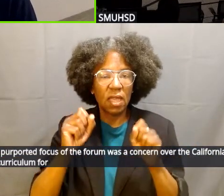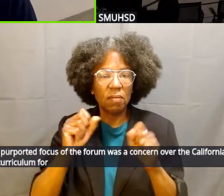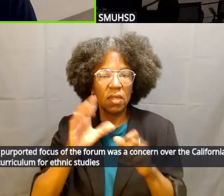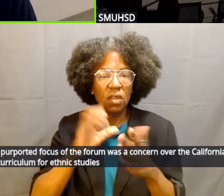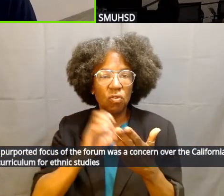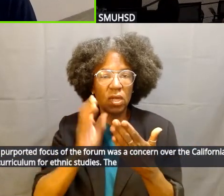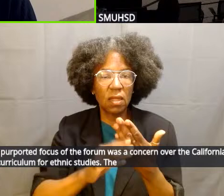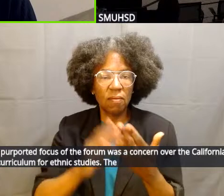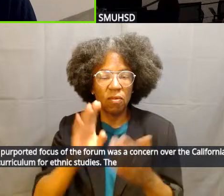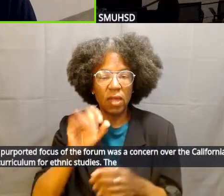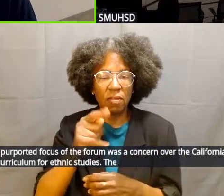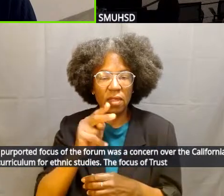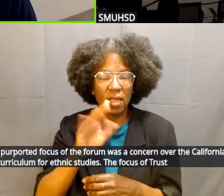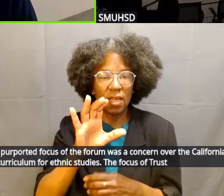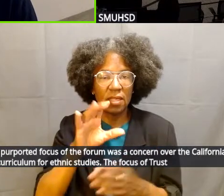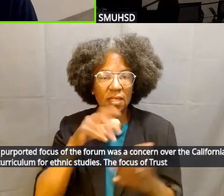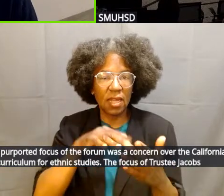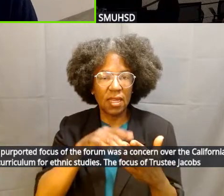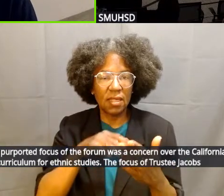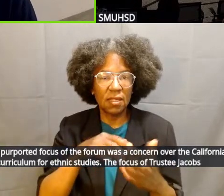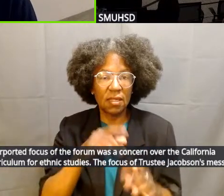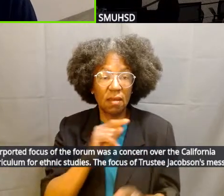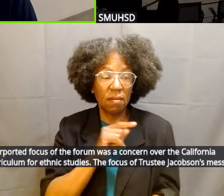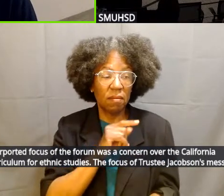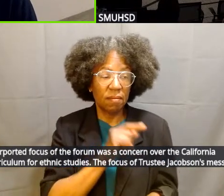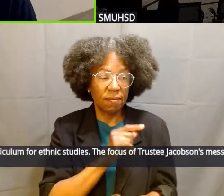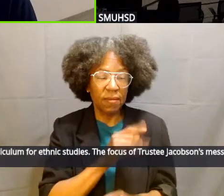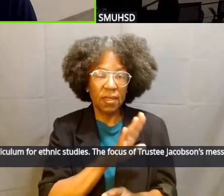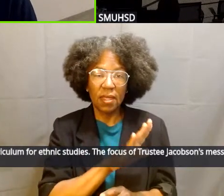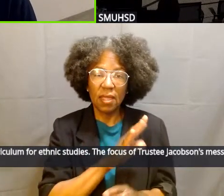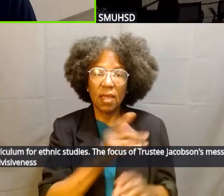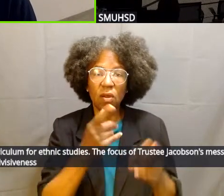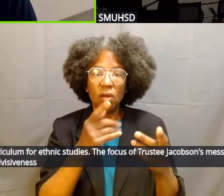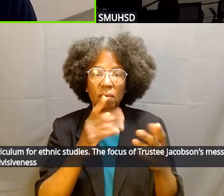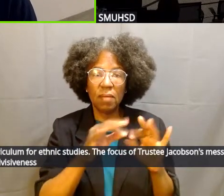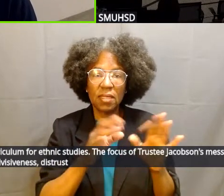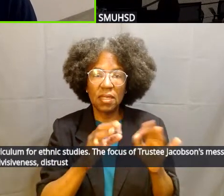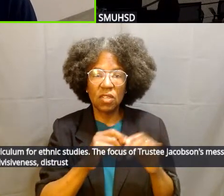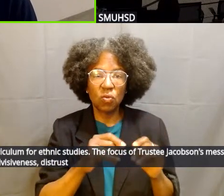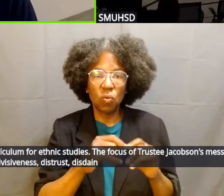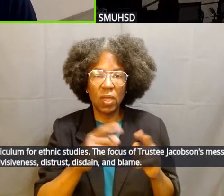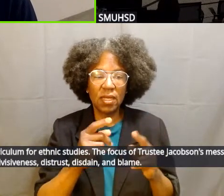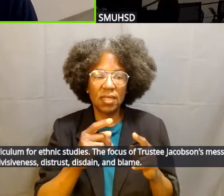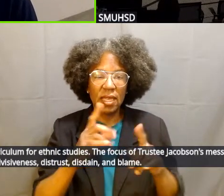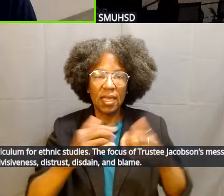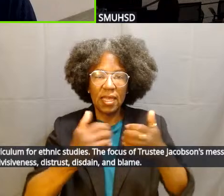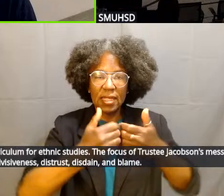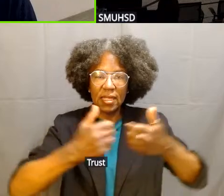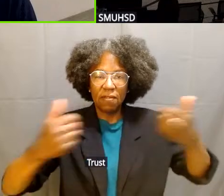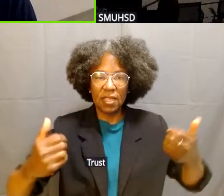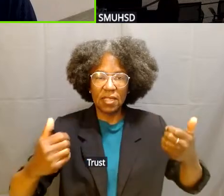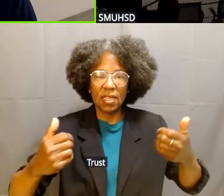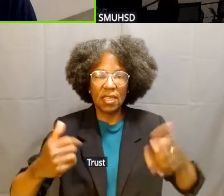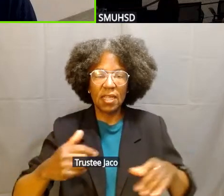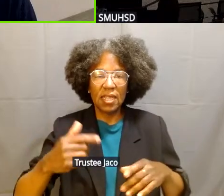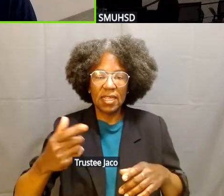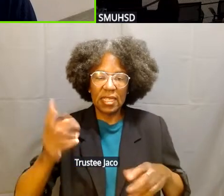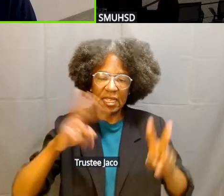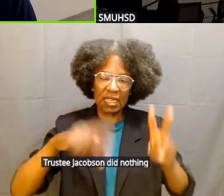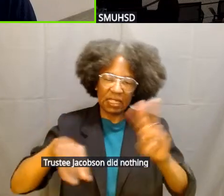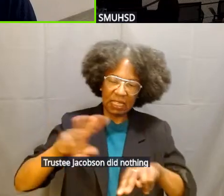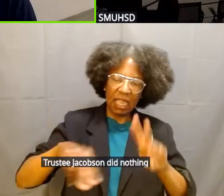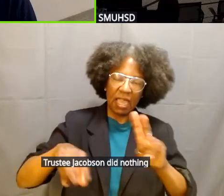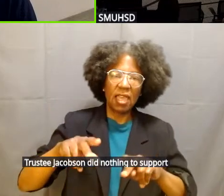focus of Trustee Jacobson's message was one of divisiveness, distrust, disdain, and blame. Trustee Jacobson did nothing to support the